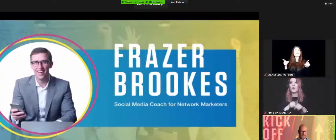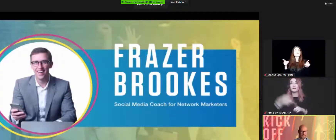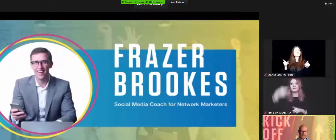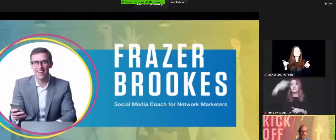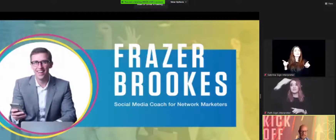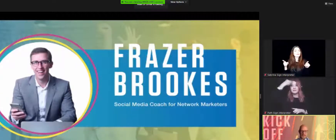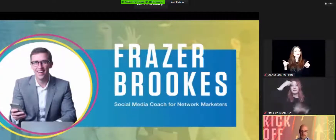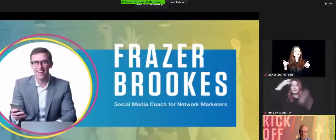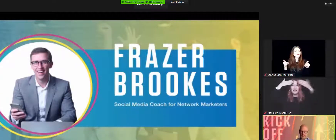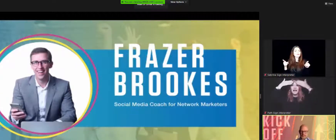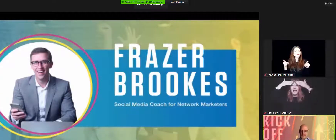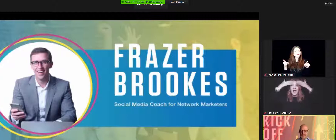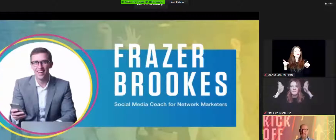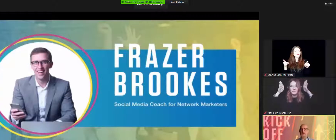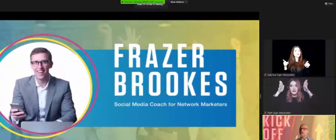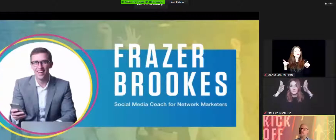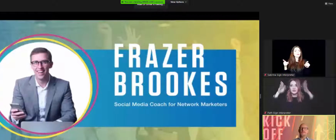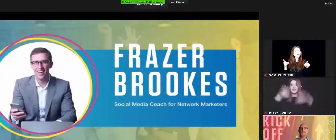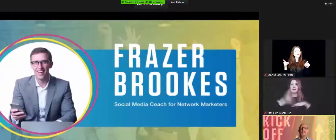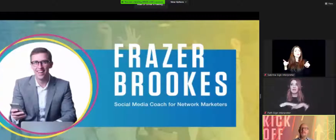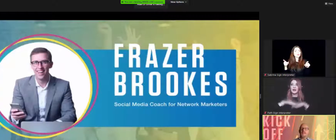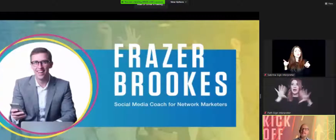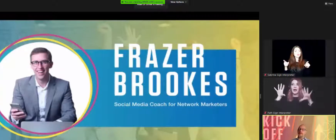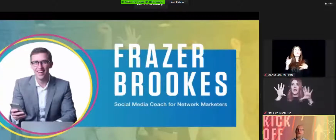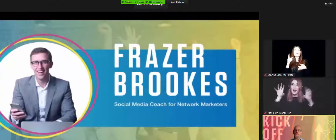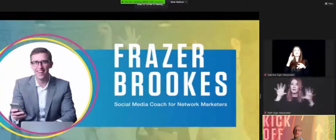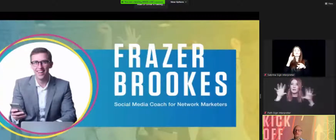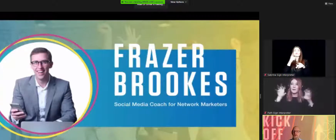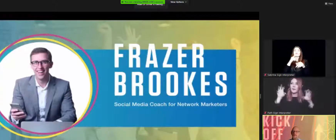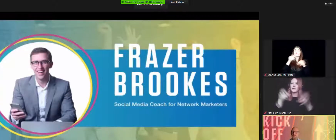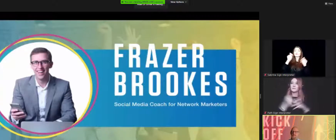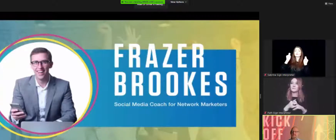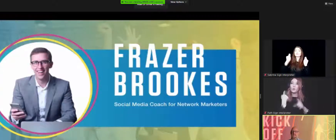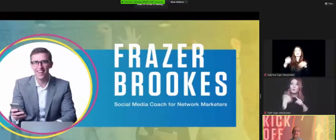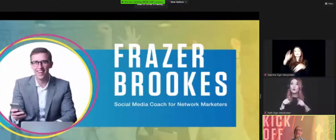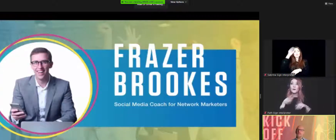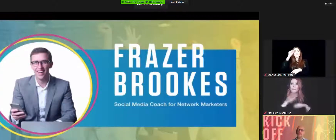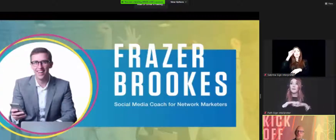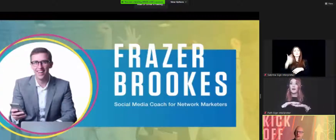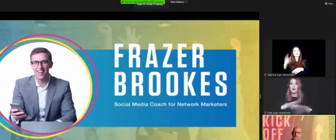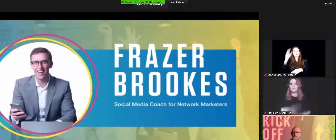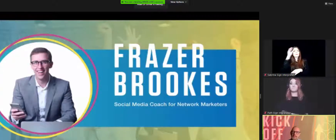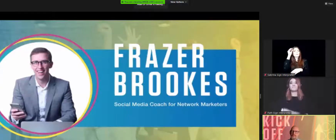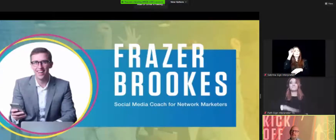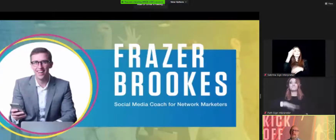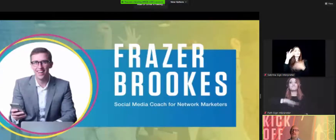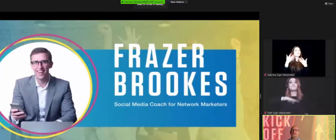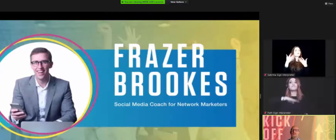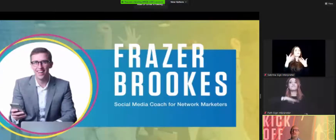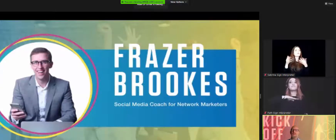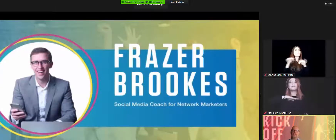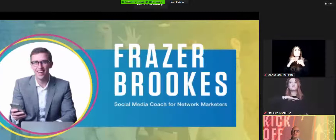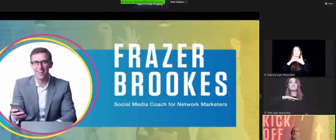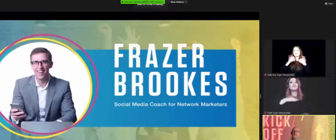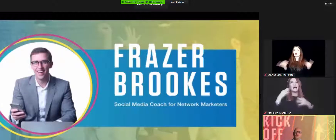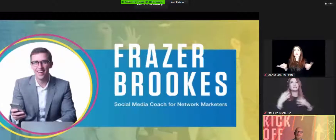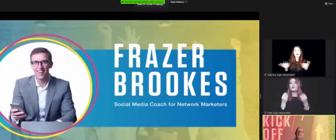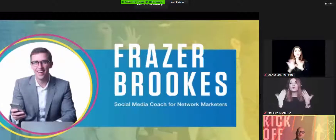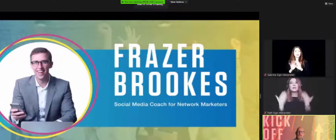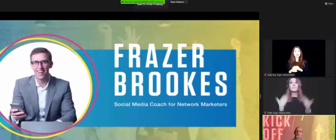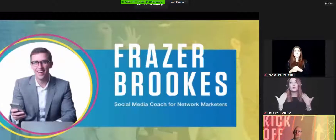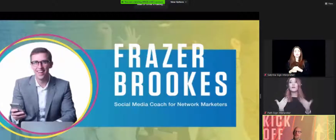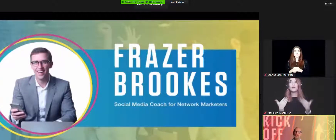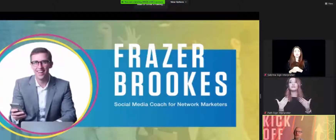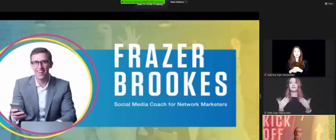growing. So today we will definitely learn from the best, and we wanted from the Ariix company to give you